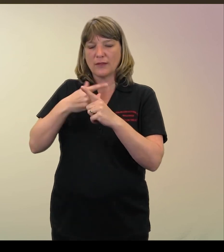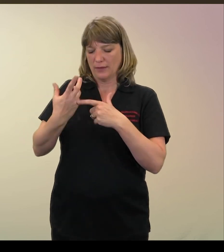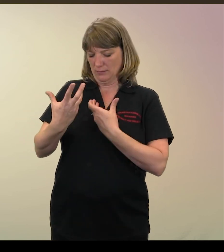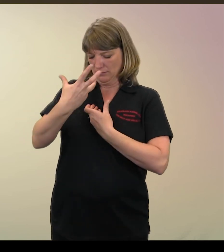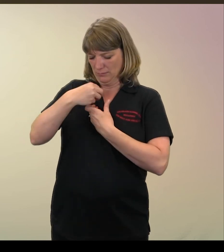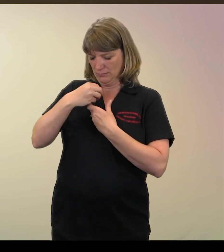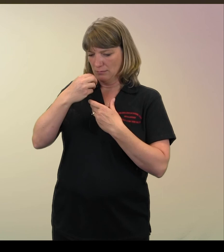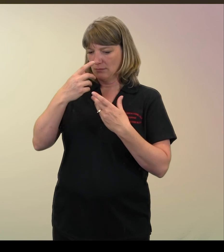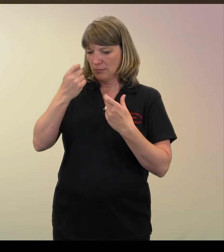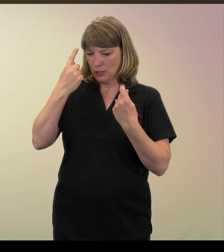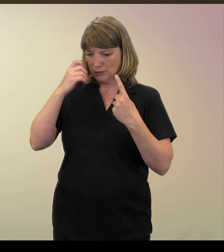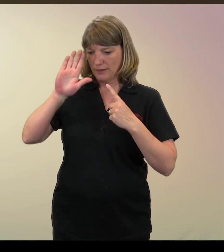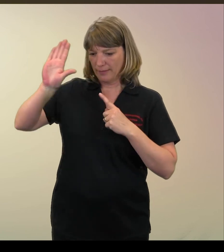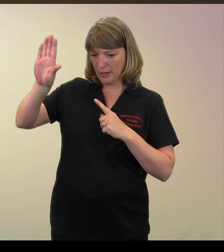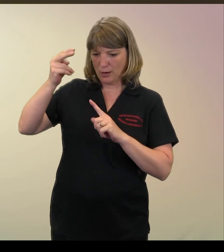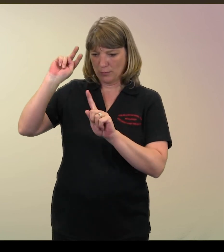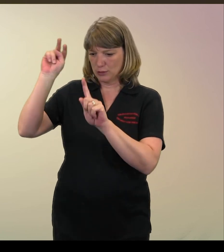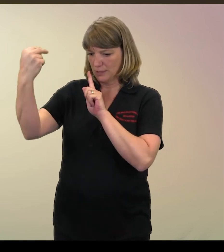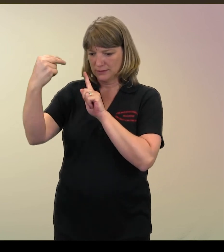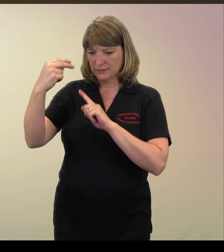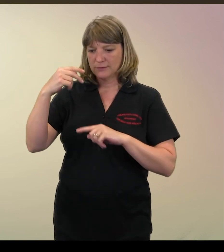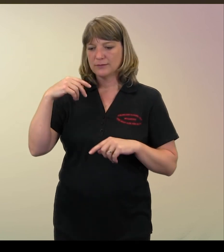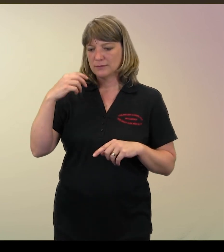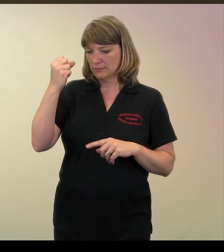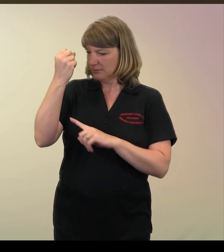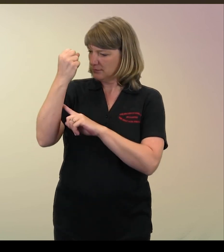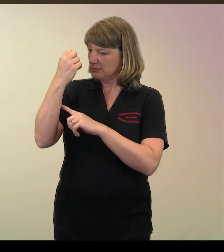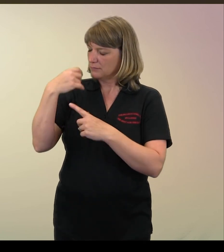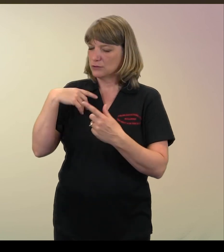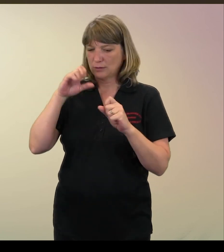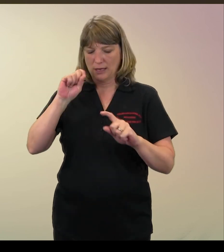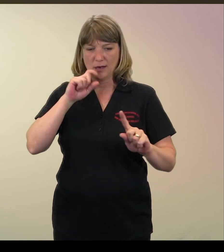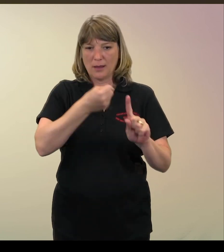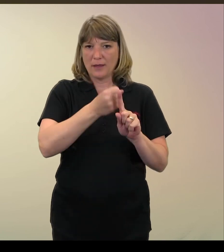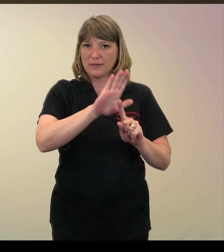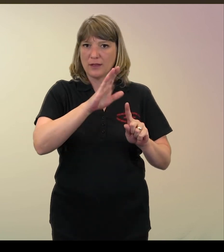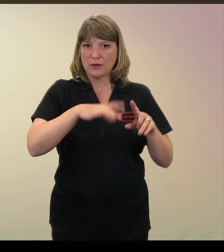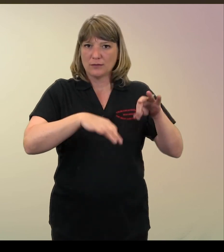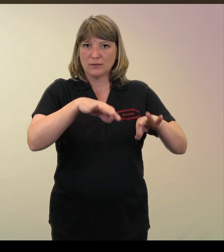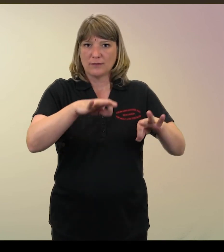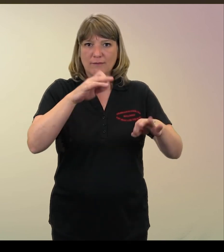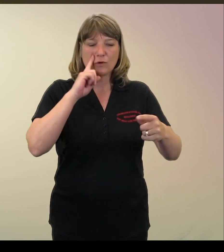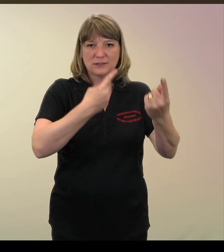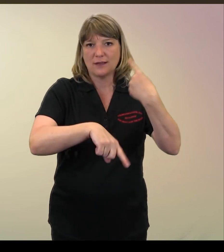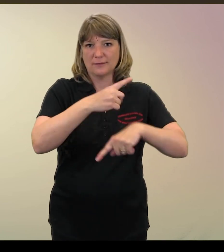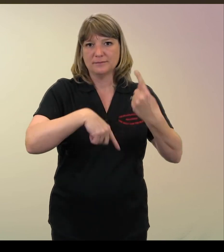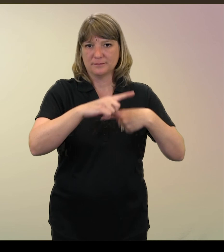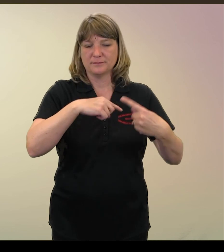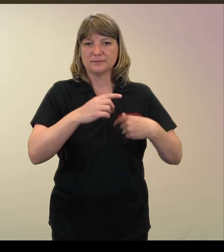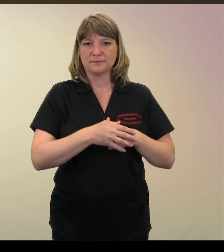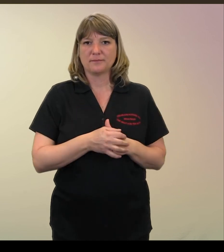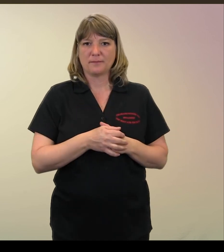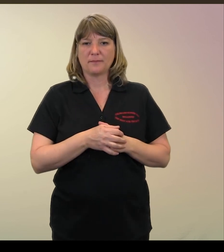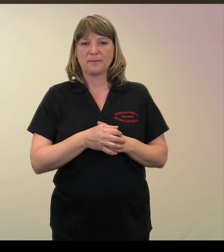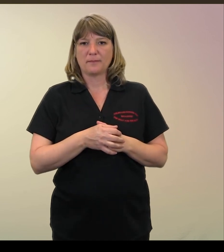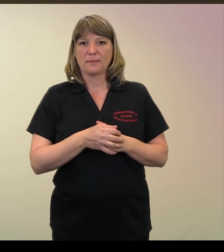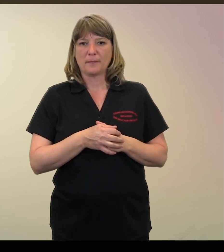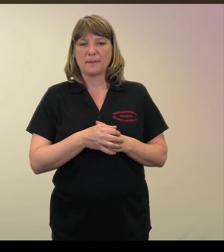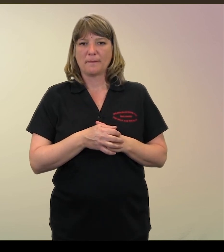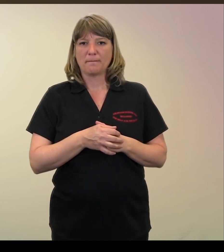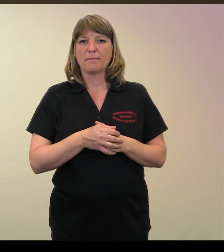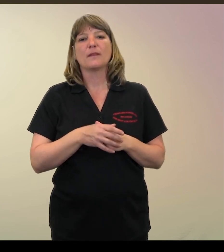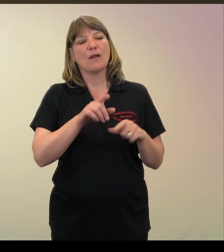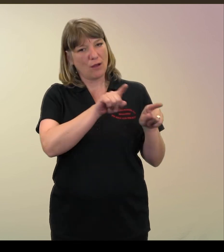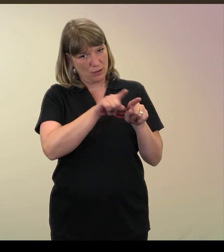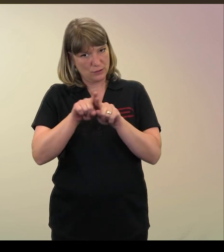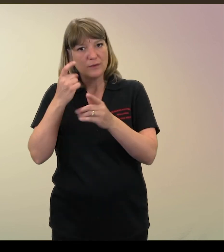to take on an understanding of the other person's perspective, and we can see how that could impact their acquisition of sign language.